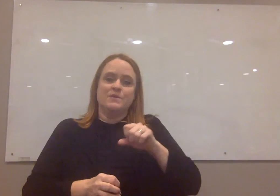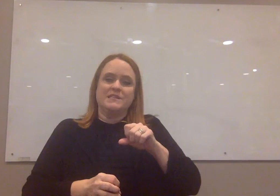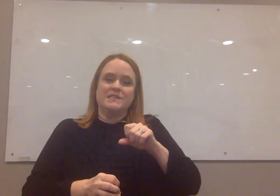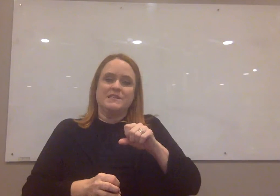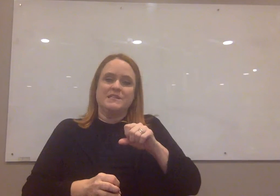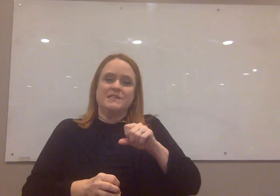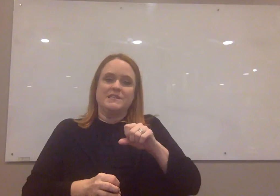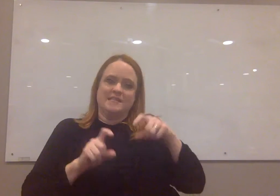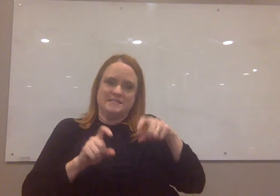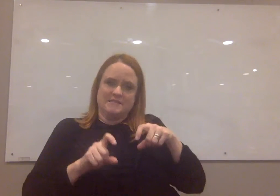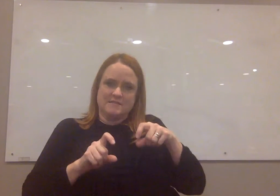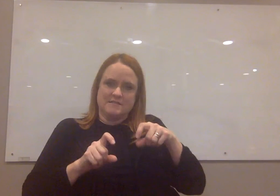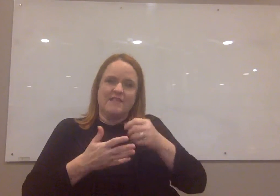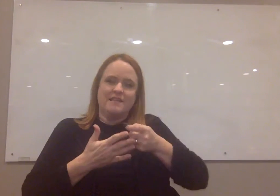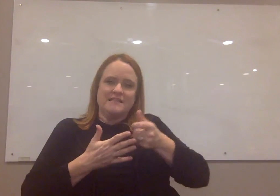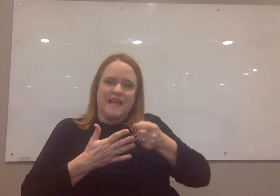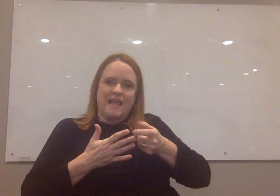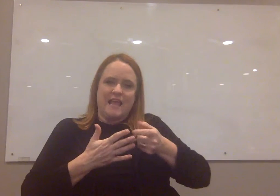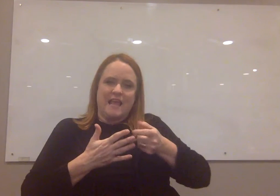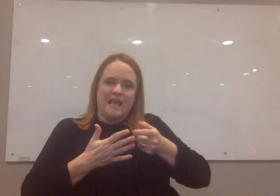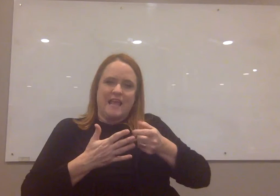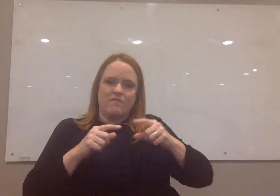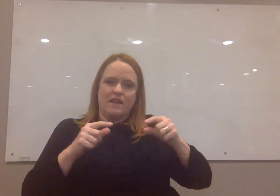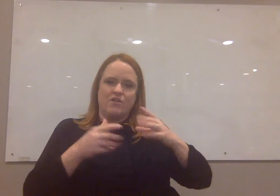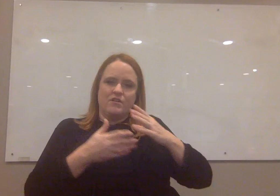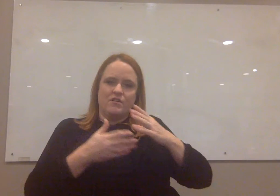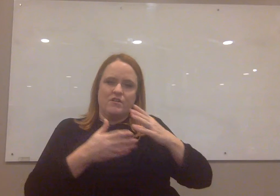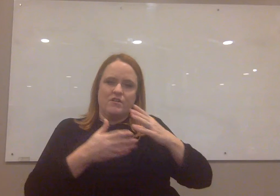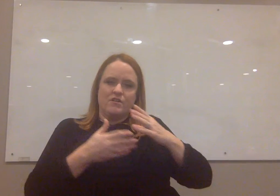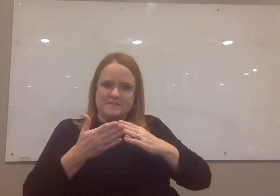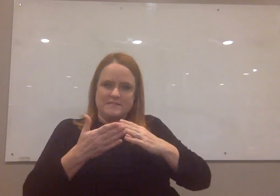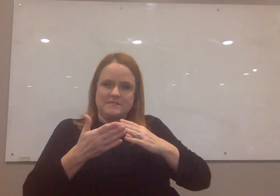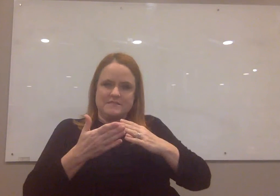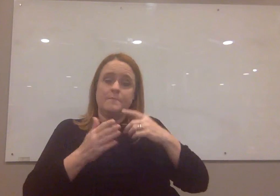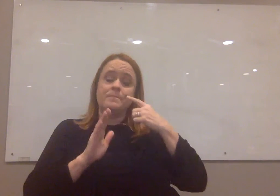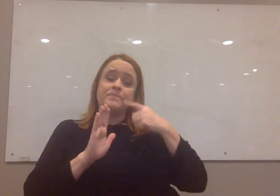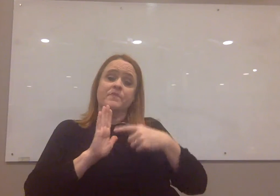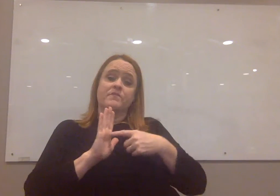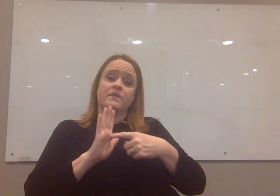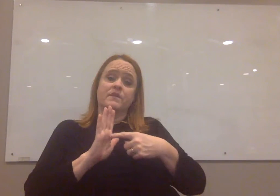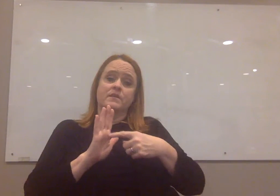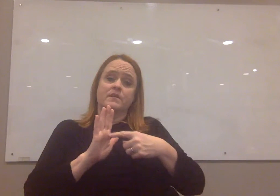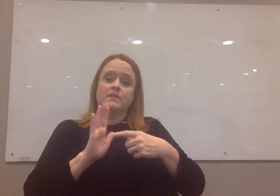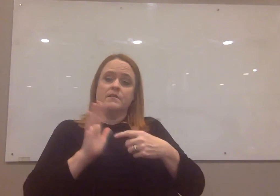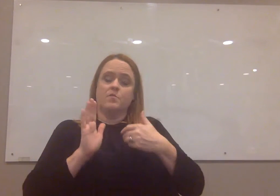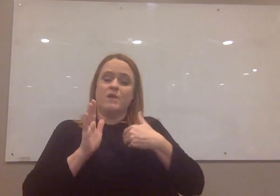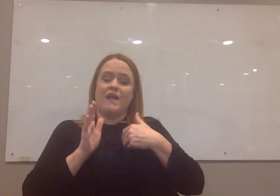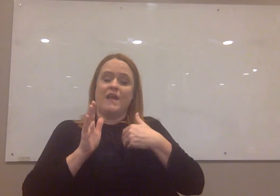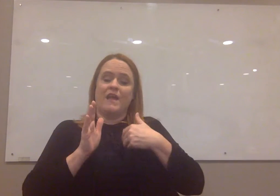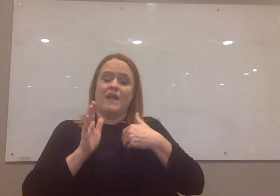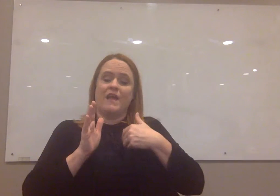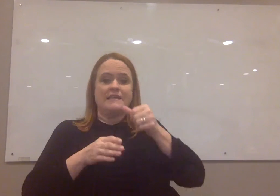out various pieces. And so like the example is like an incomplete solution.